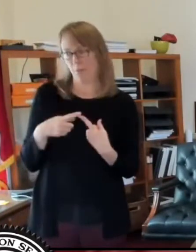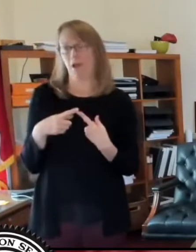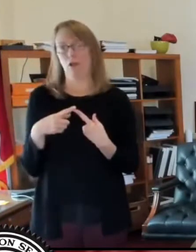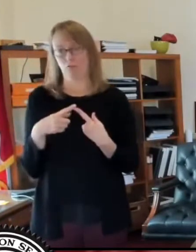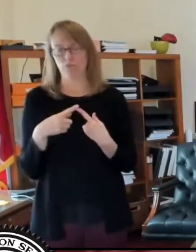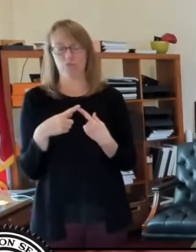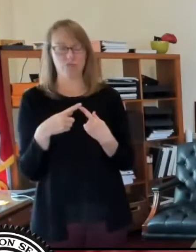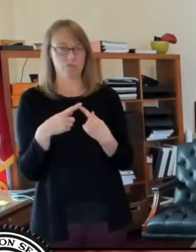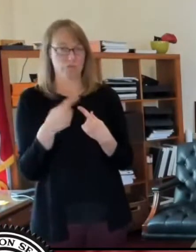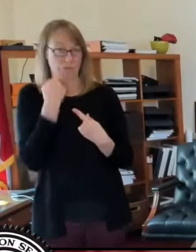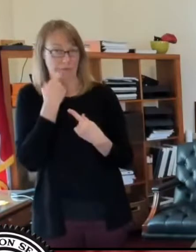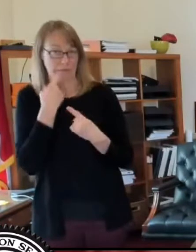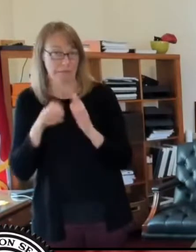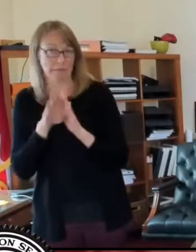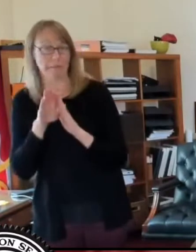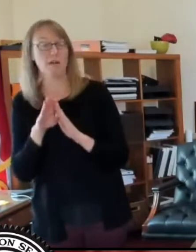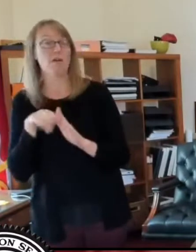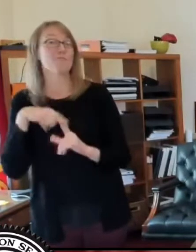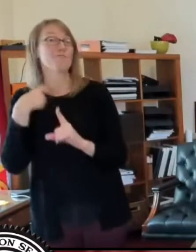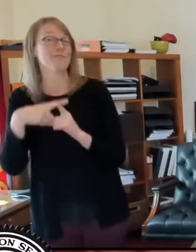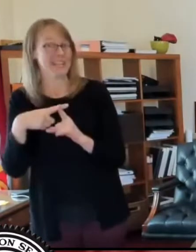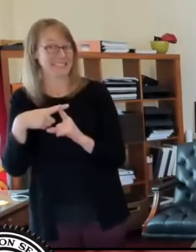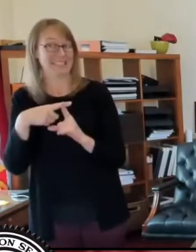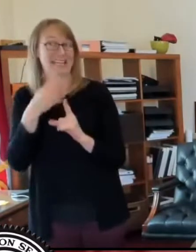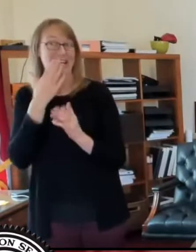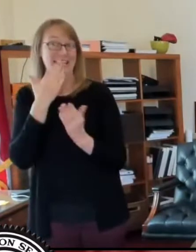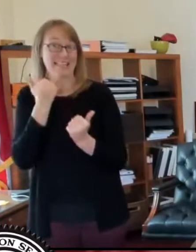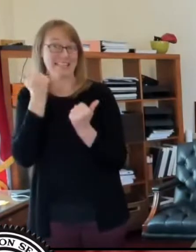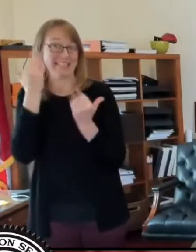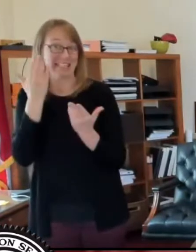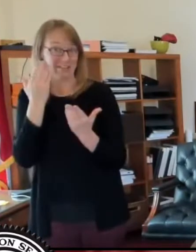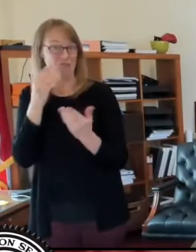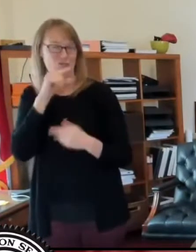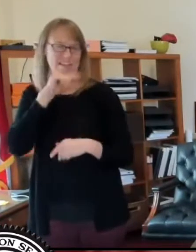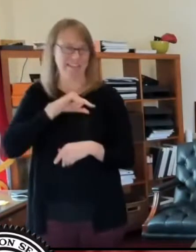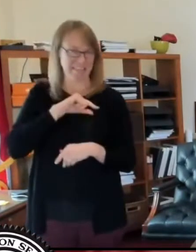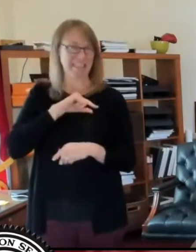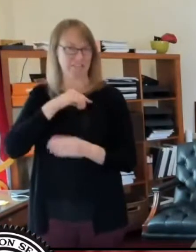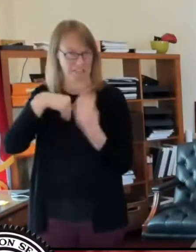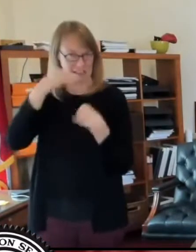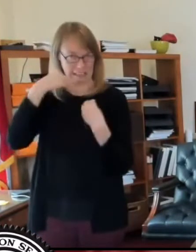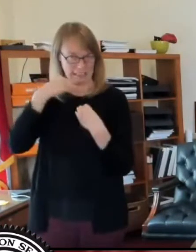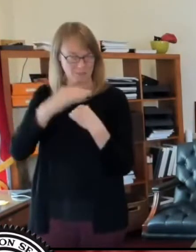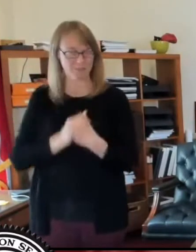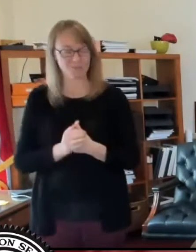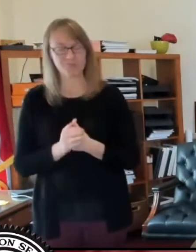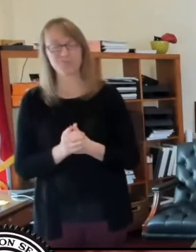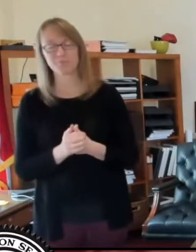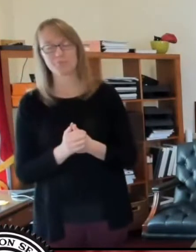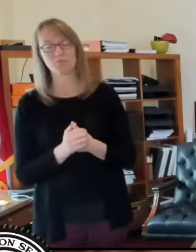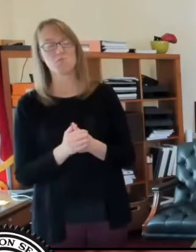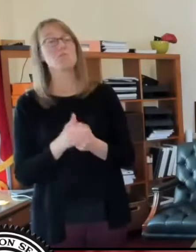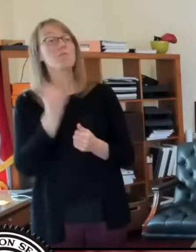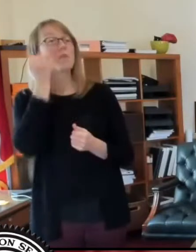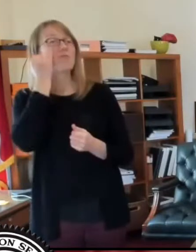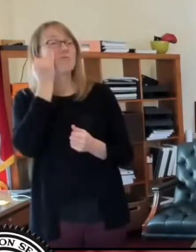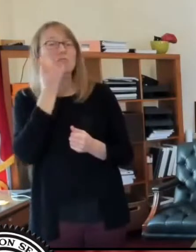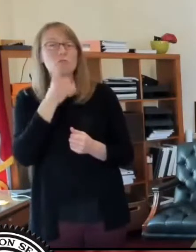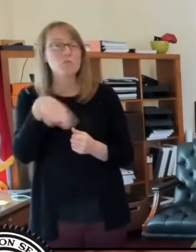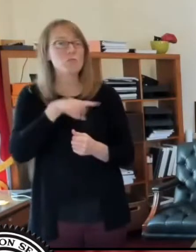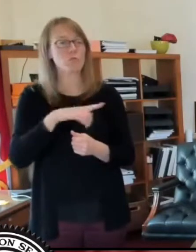who feel like maybe you were out and about more than you should have been over the weekend,